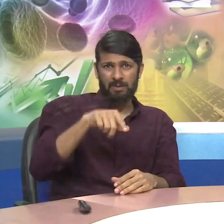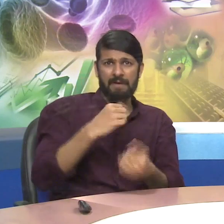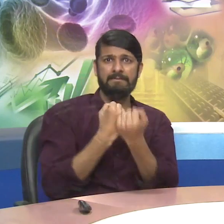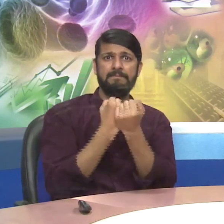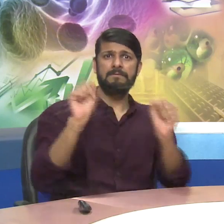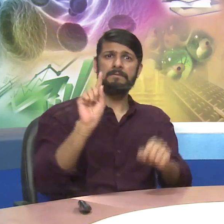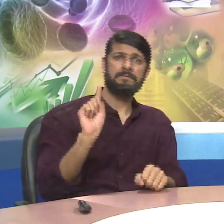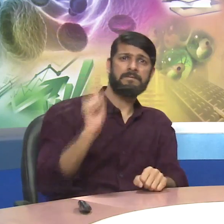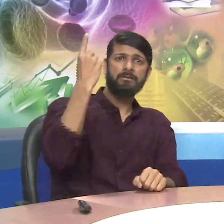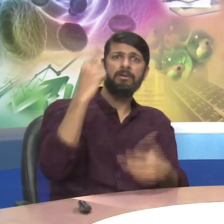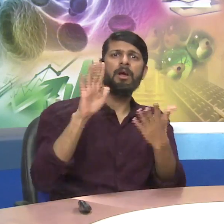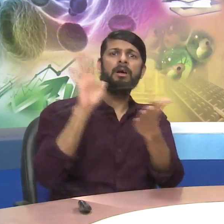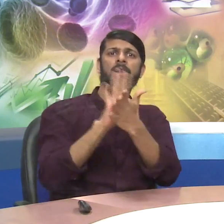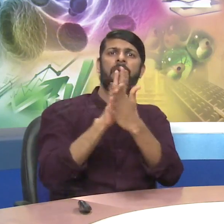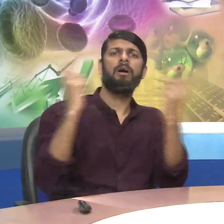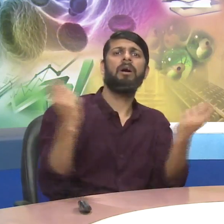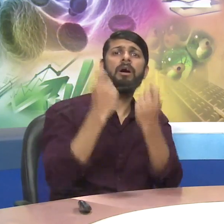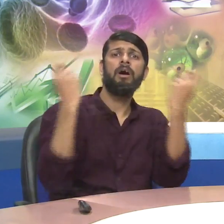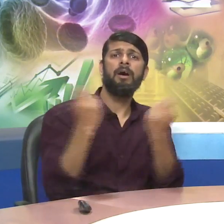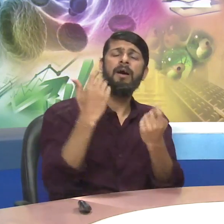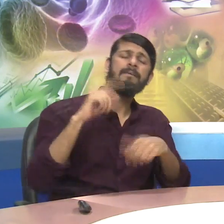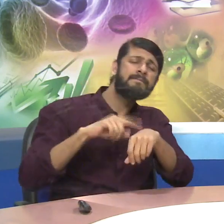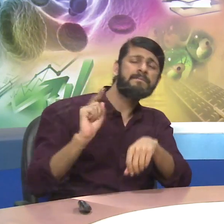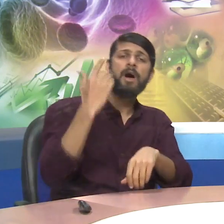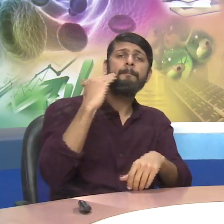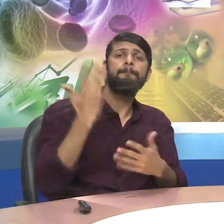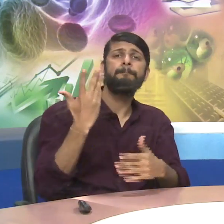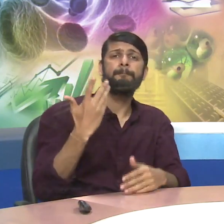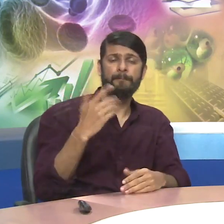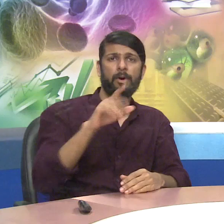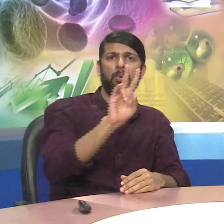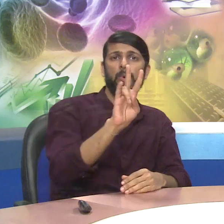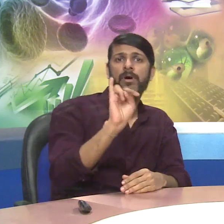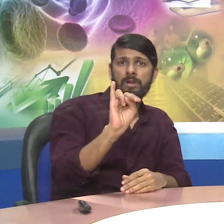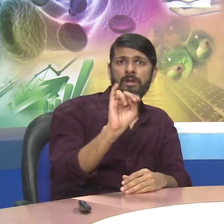Exactly 20 years before the first Independence Day was celebrated